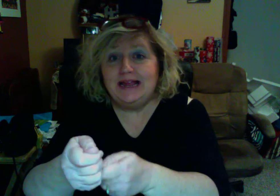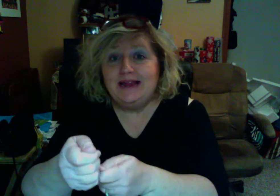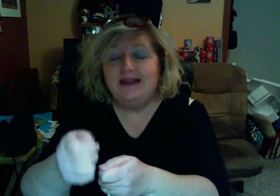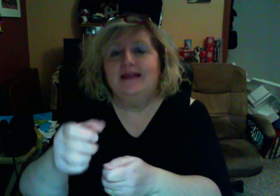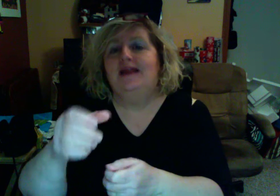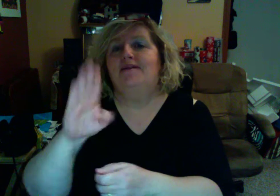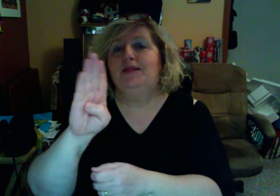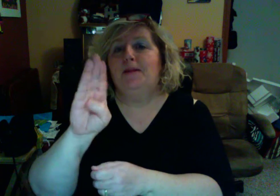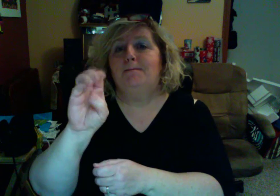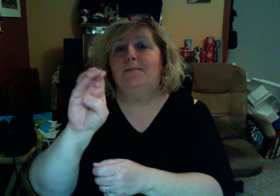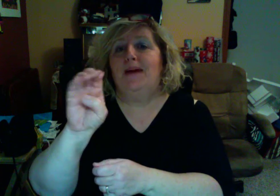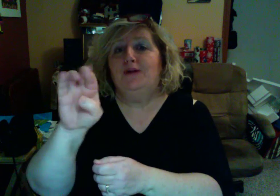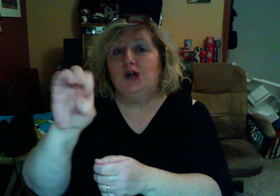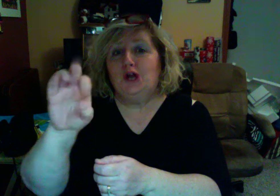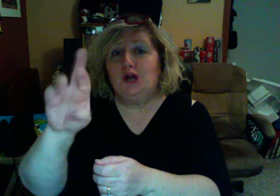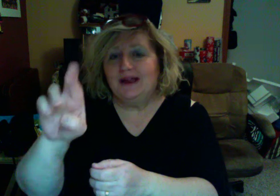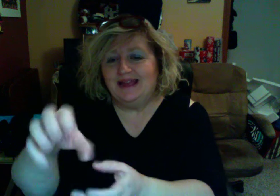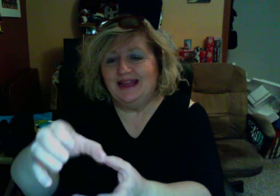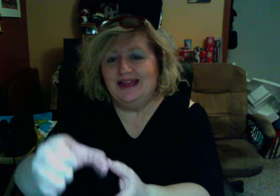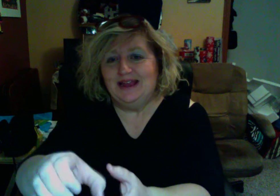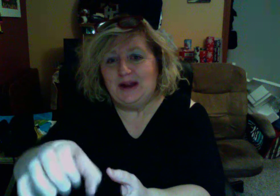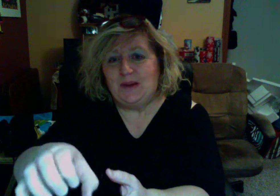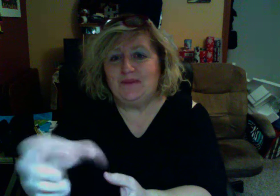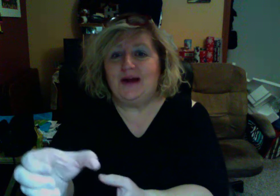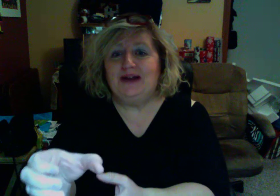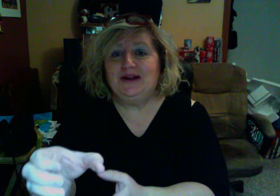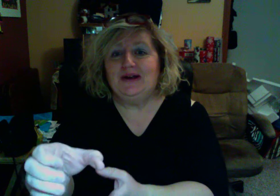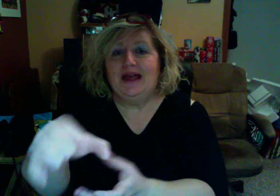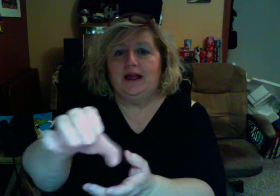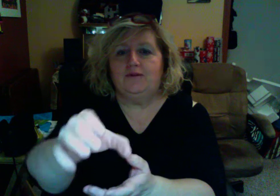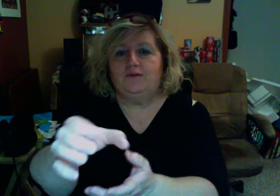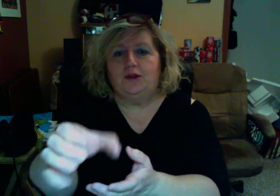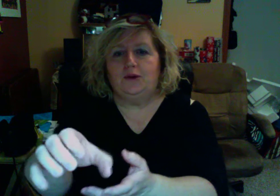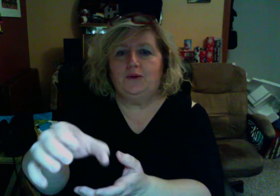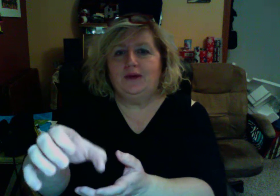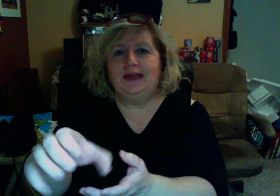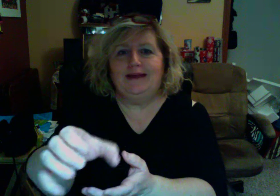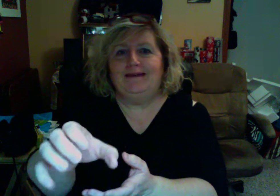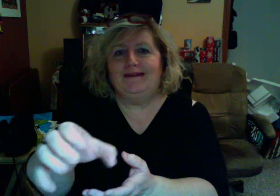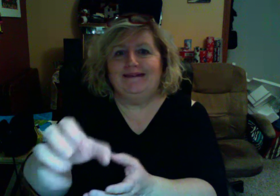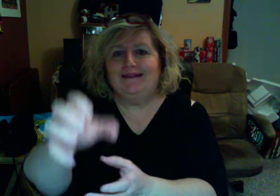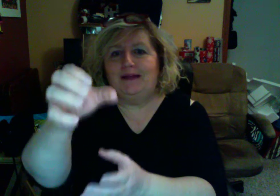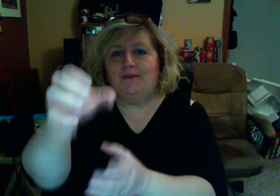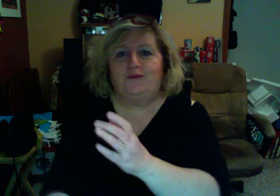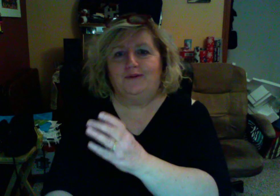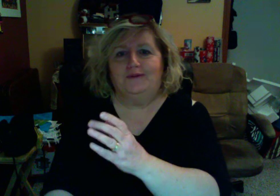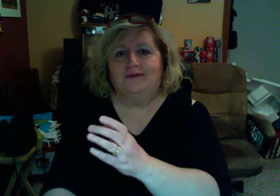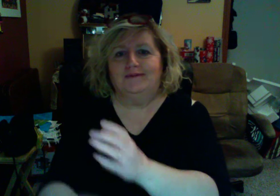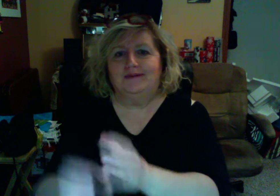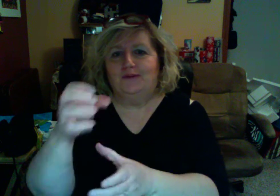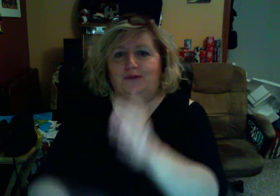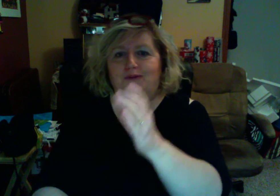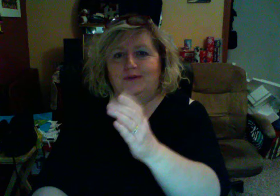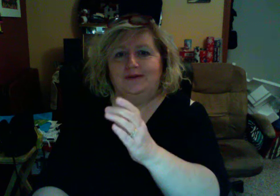in, having the bobber, in the water, floating, and then it was